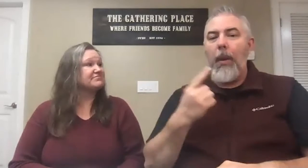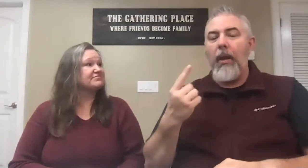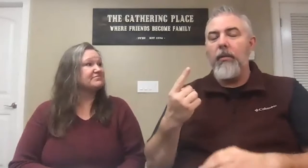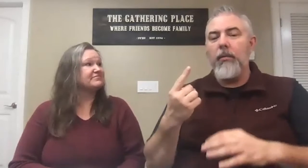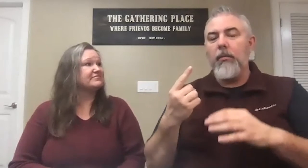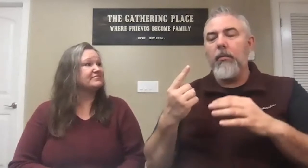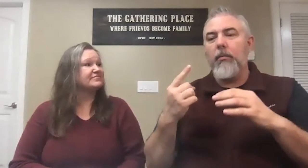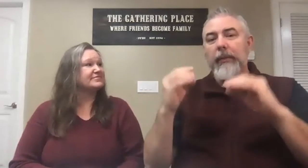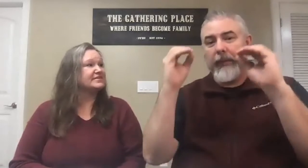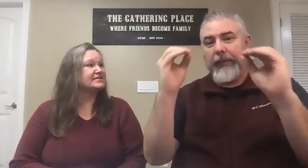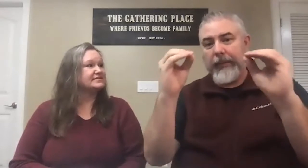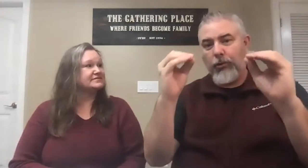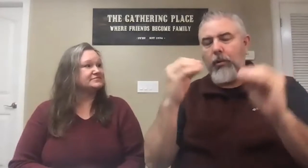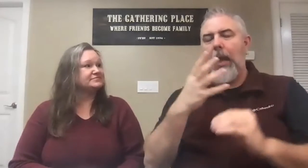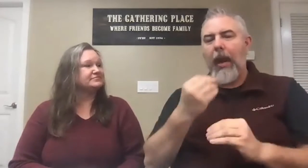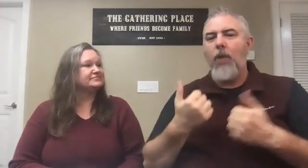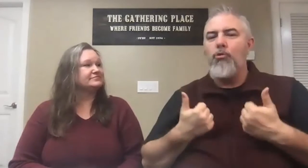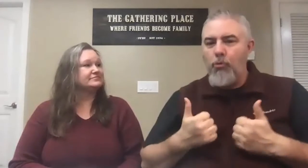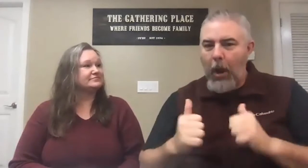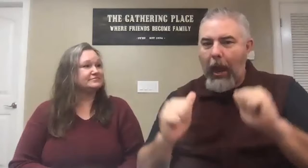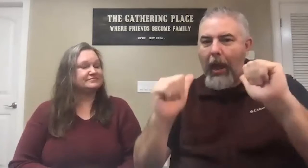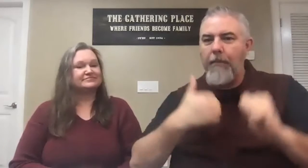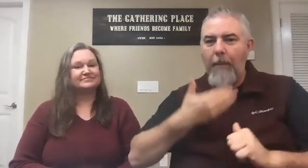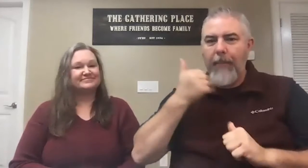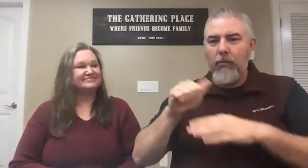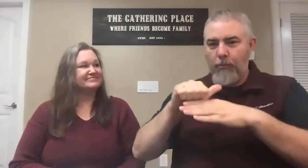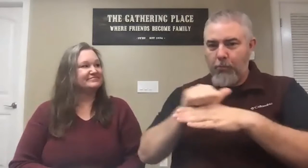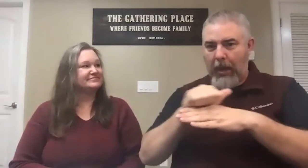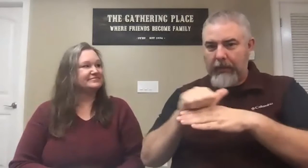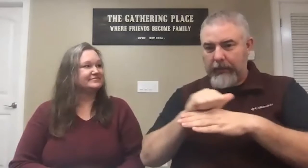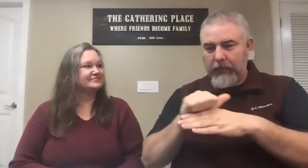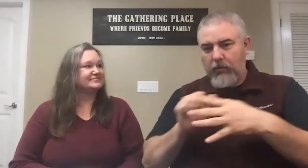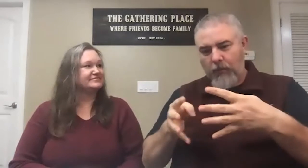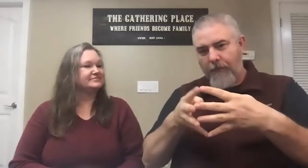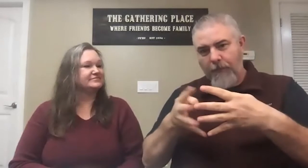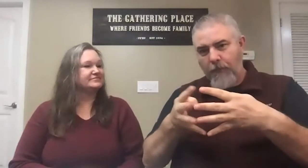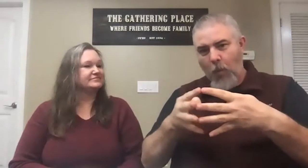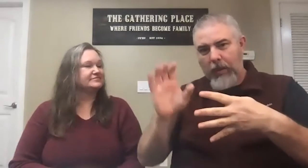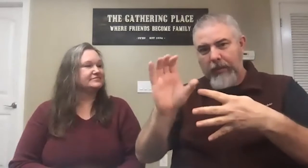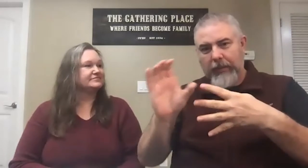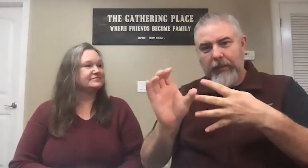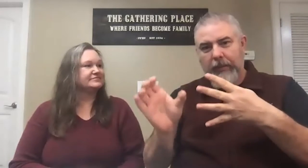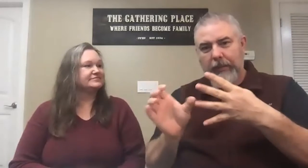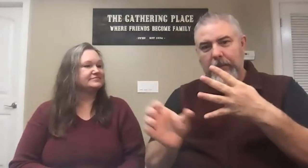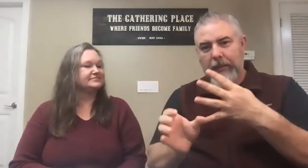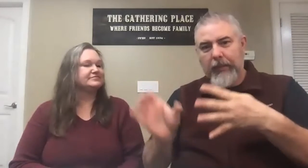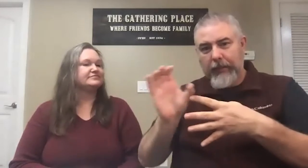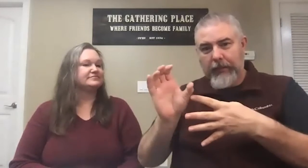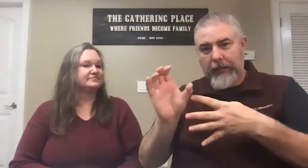I always cheat, and I try to apply it to myself, to the 4 C's, that's what I call